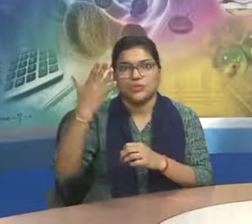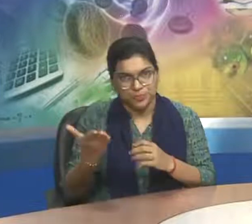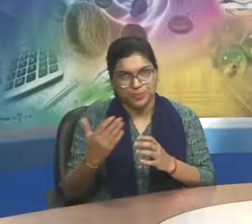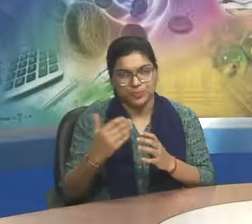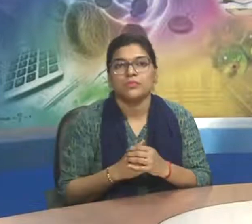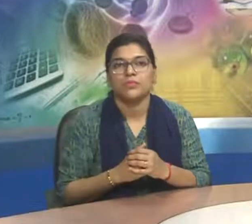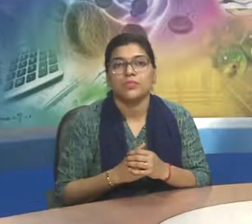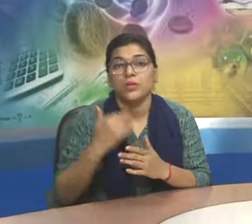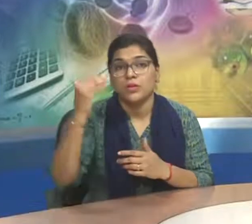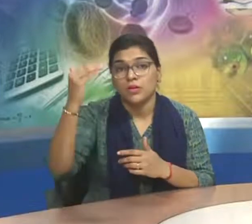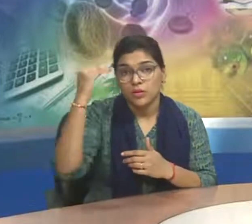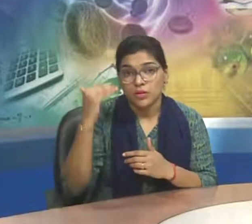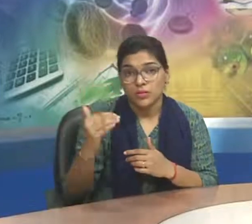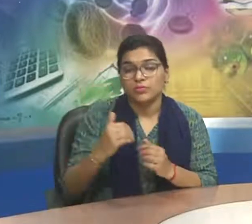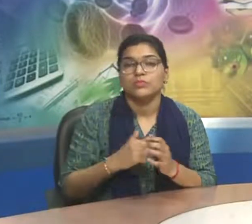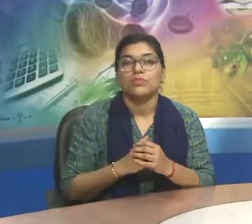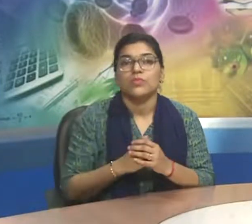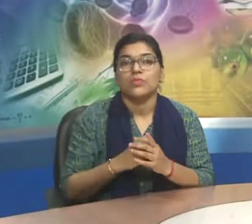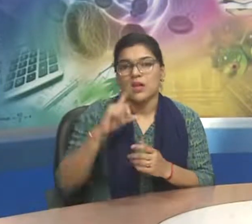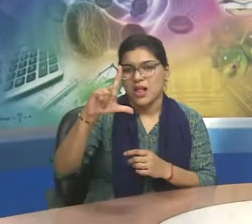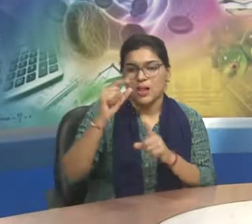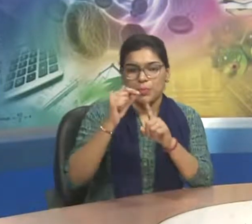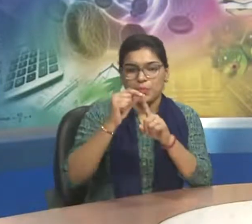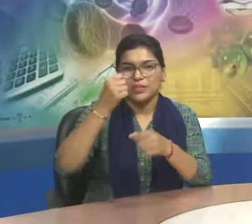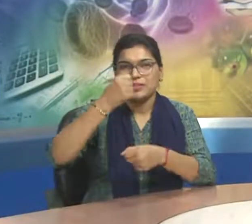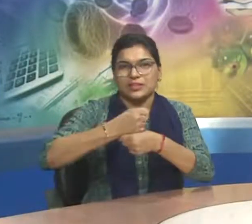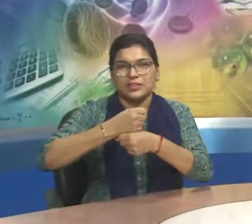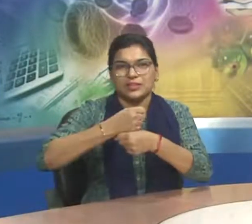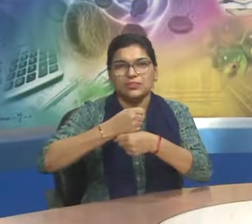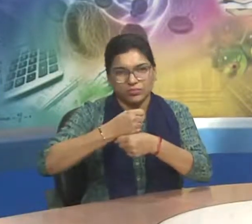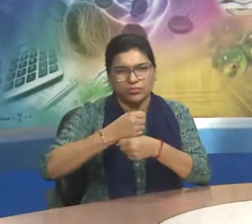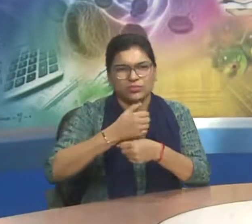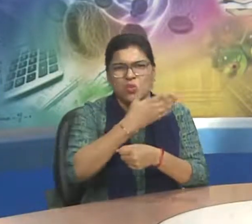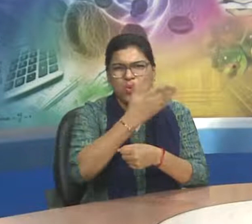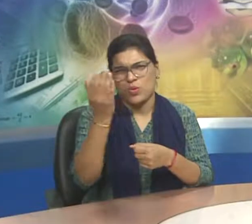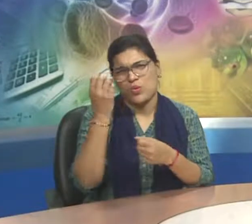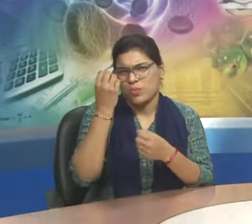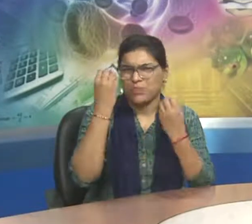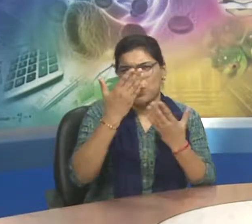natural gas, and also the LPG